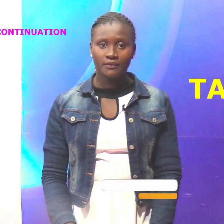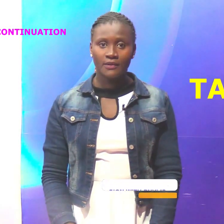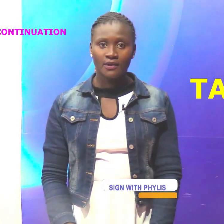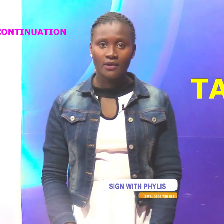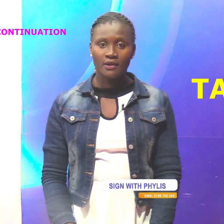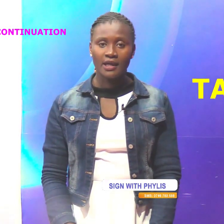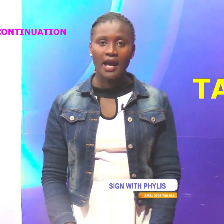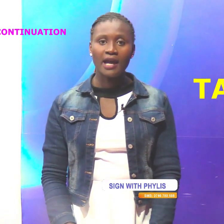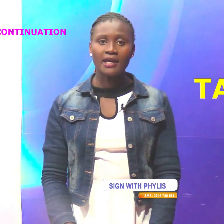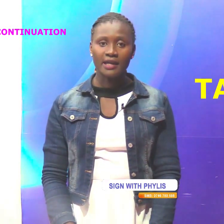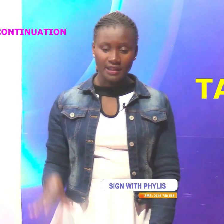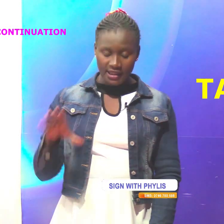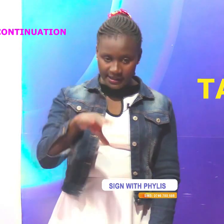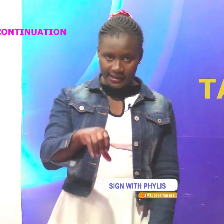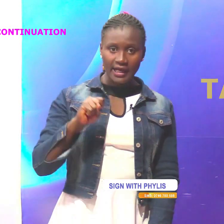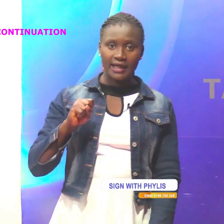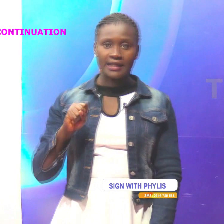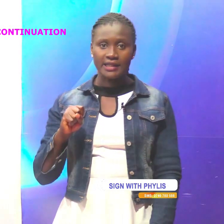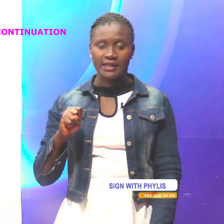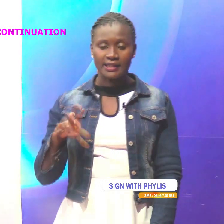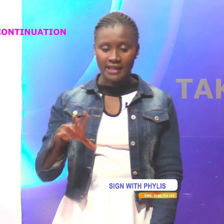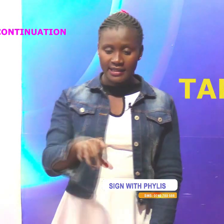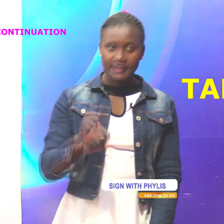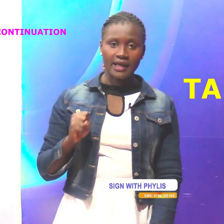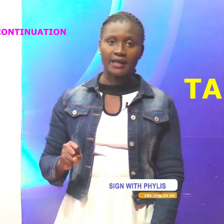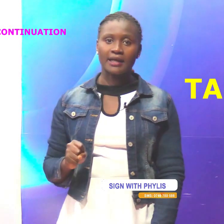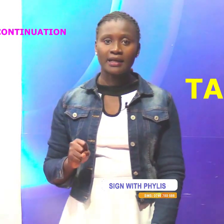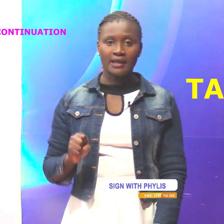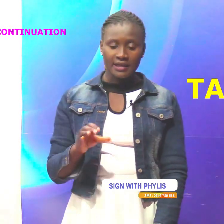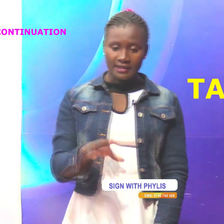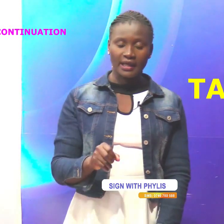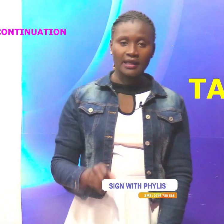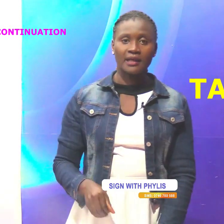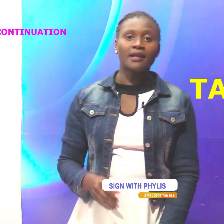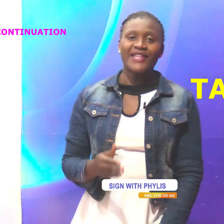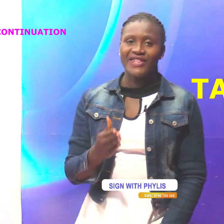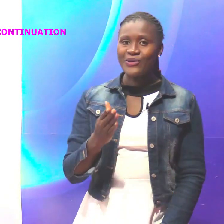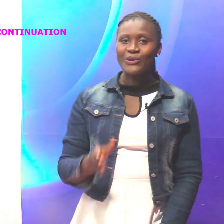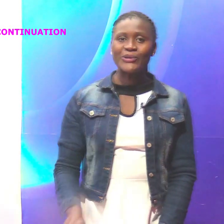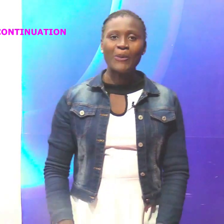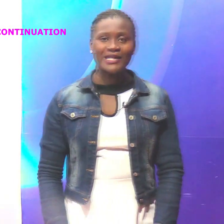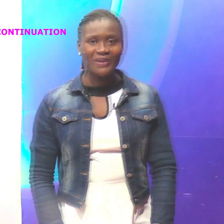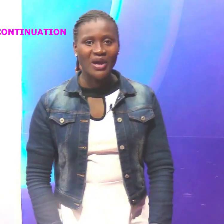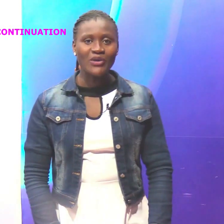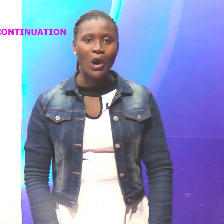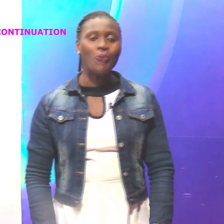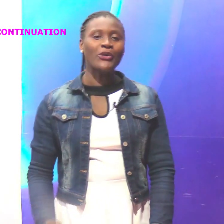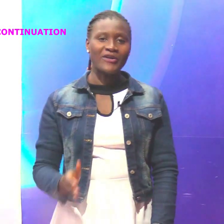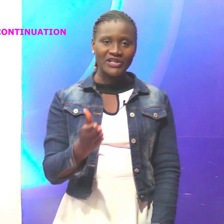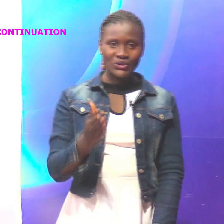Again. Take. This is take. Take. Thank you so much, my viewer. I hope you have enjoyed